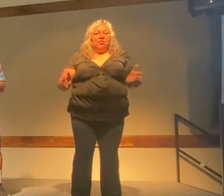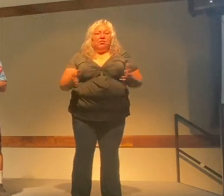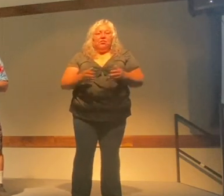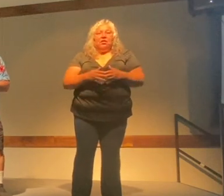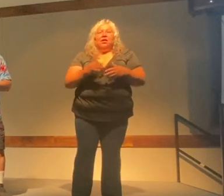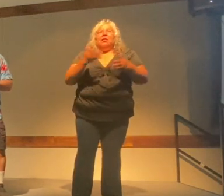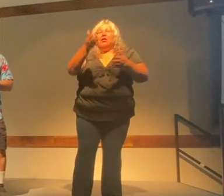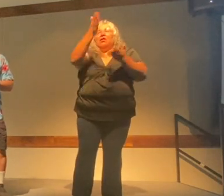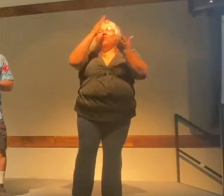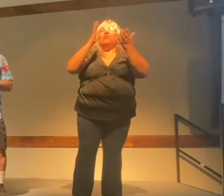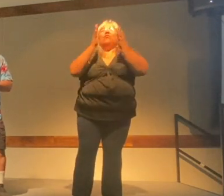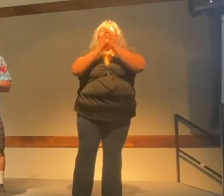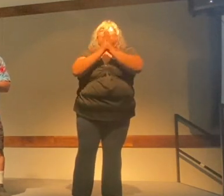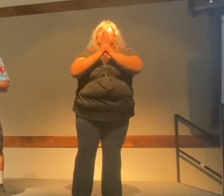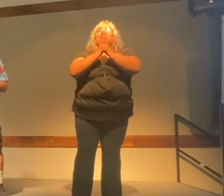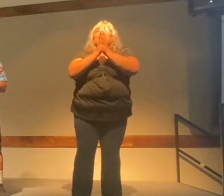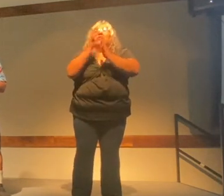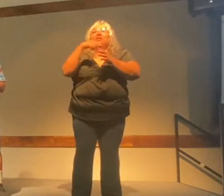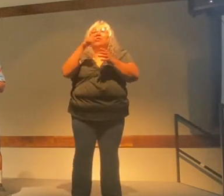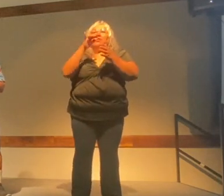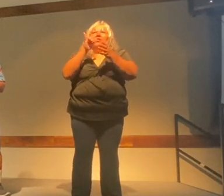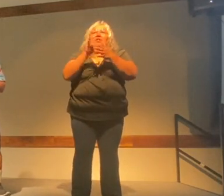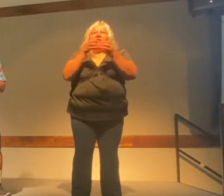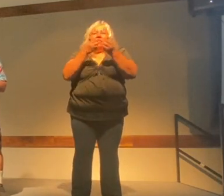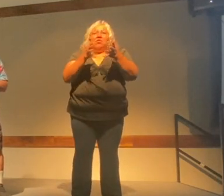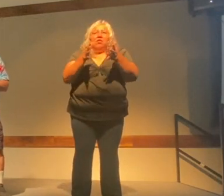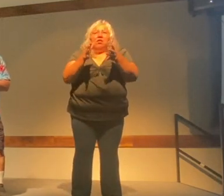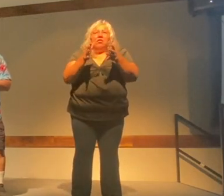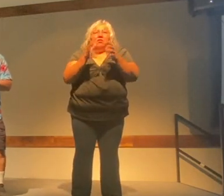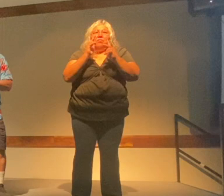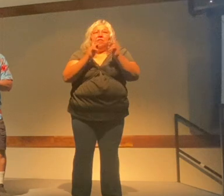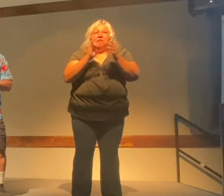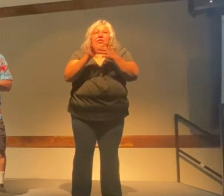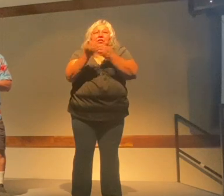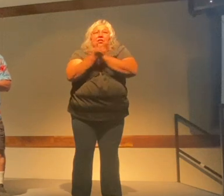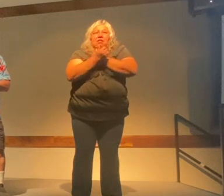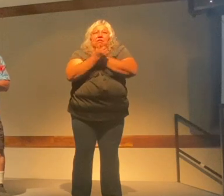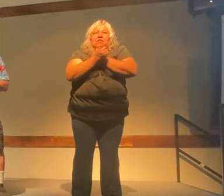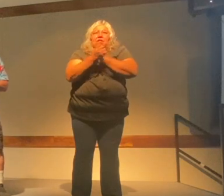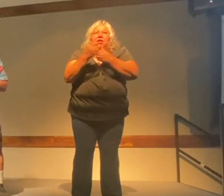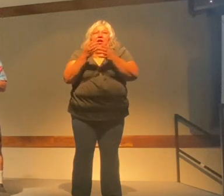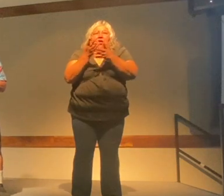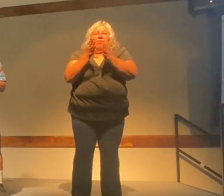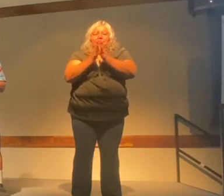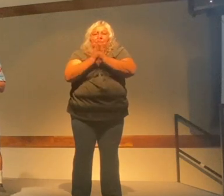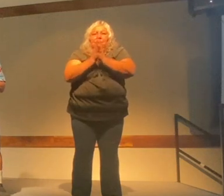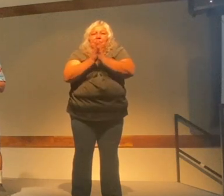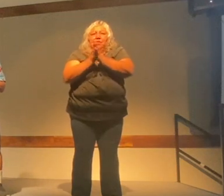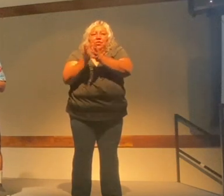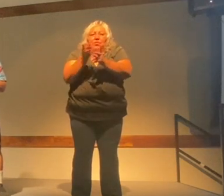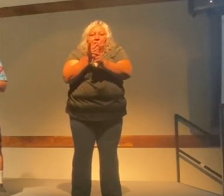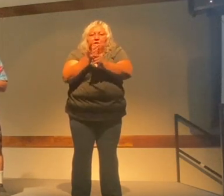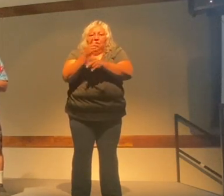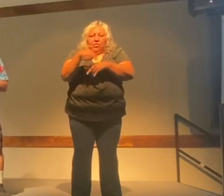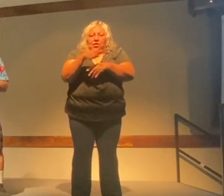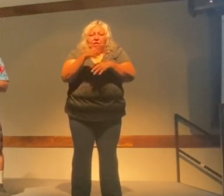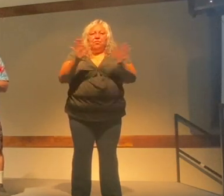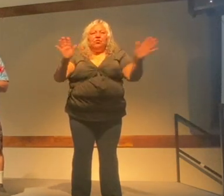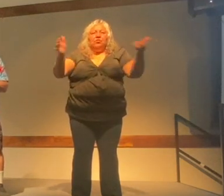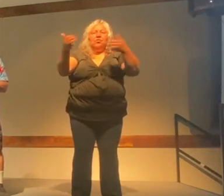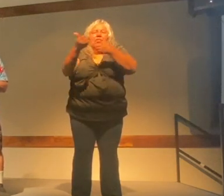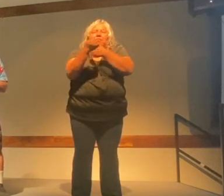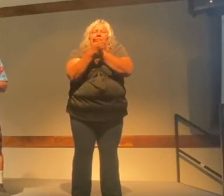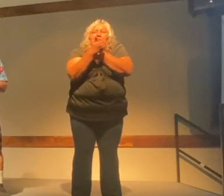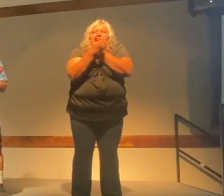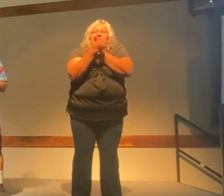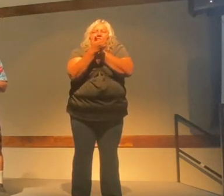God, we pray for those that have lost loved ones this week. I just pray, God, right now that you'll comfort them. Wrap your arms around them to know that